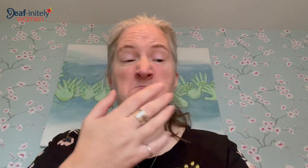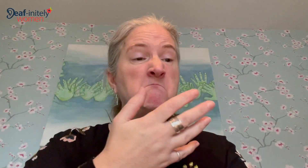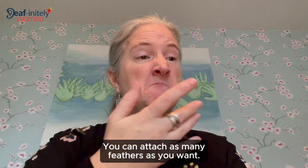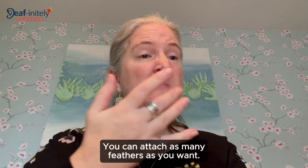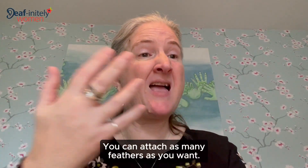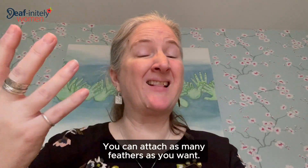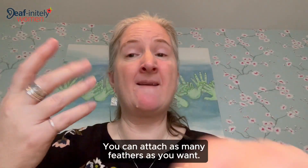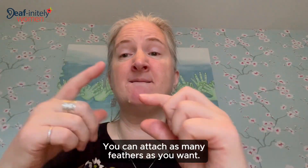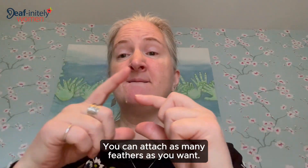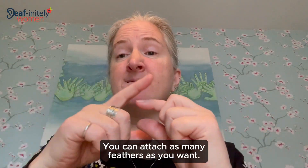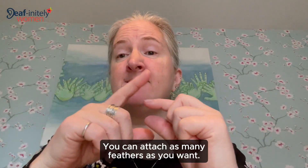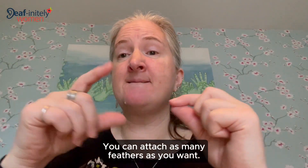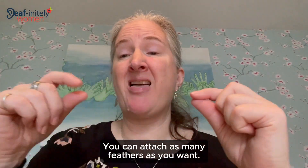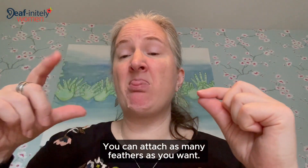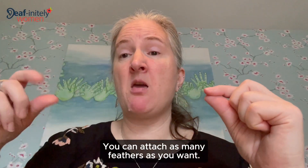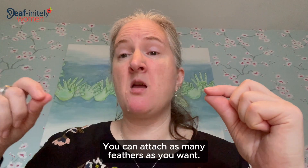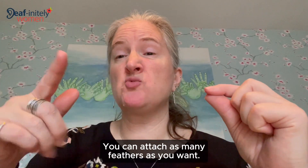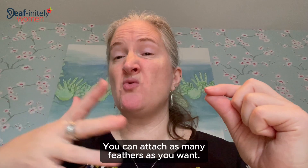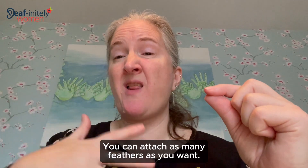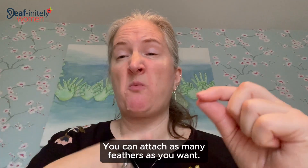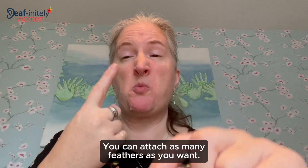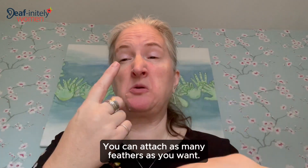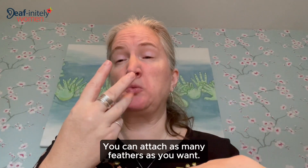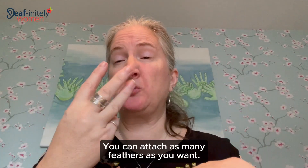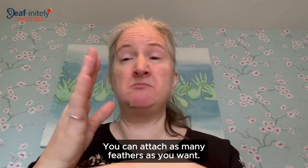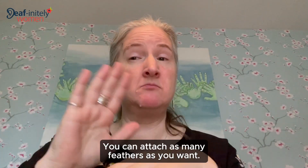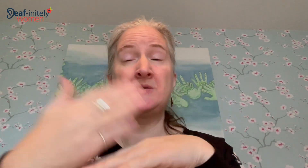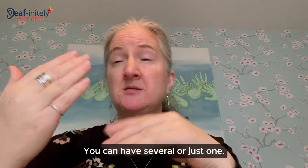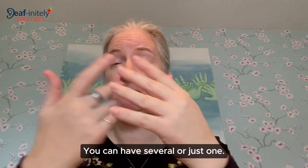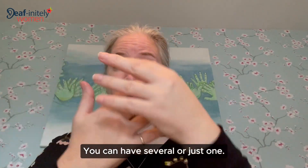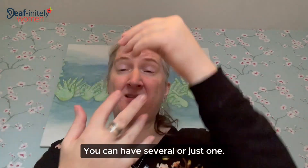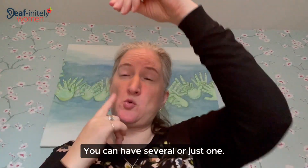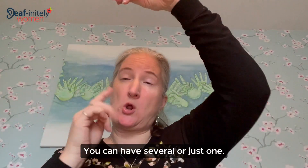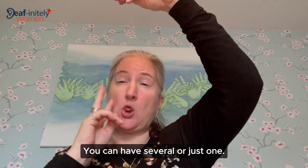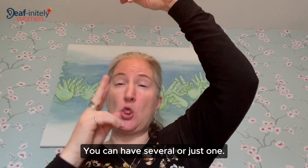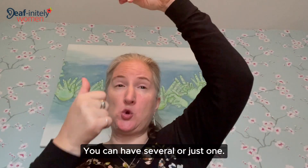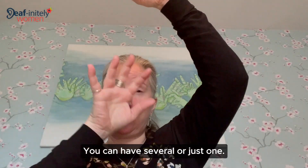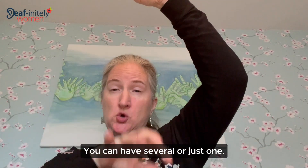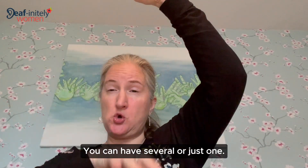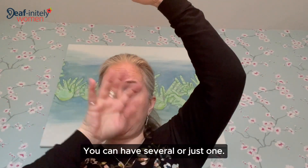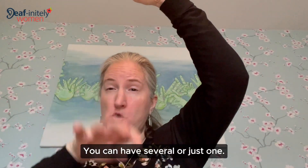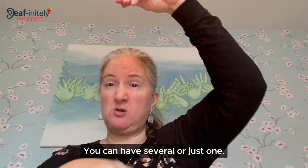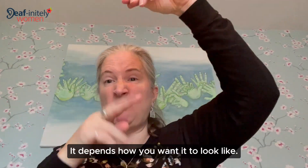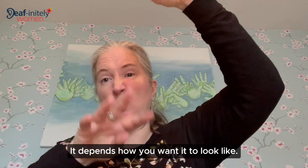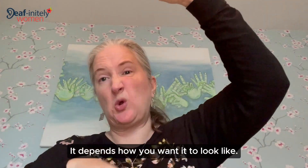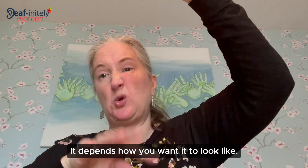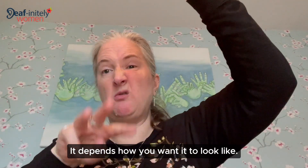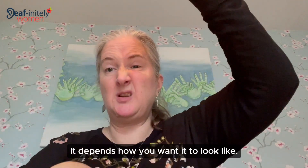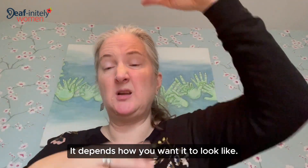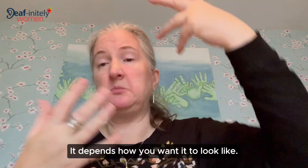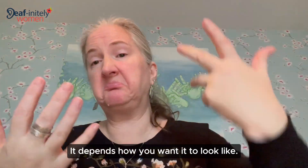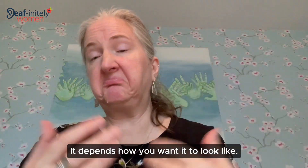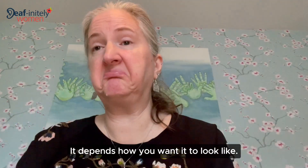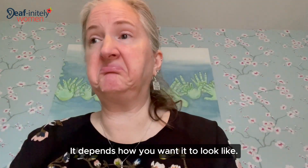You can attach as many feathers as you want. You can have several or just one. Depends how you want it to look